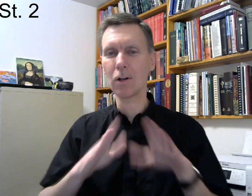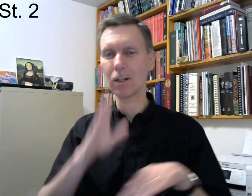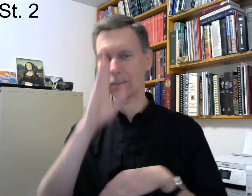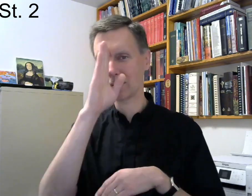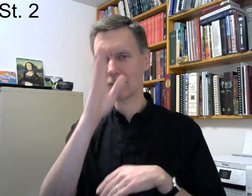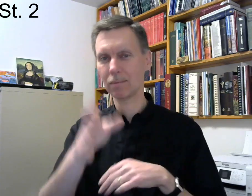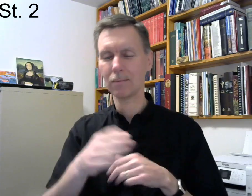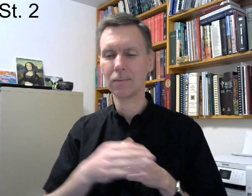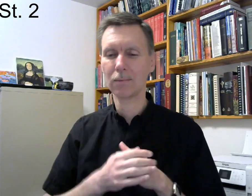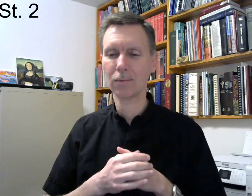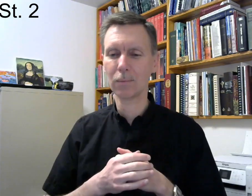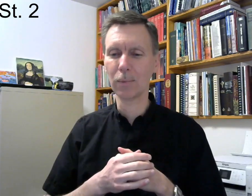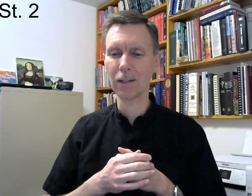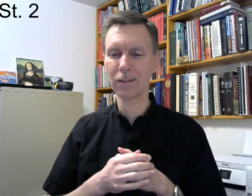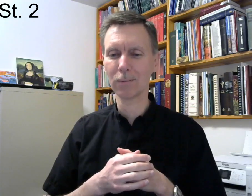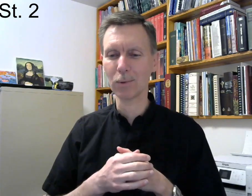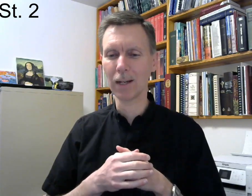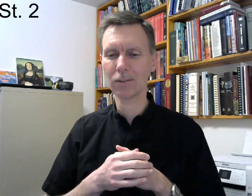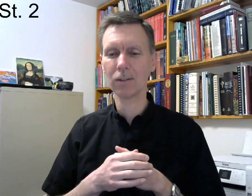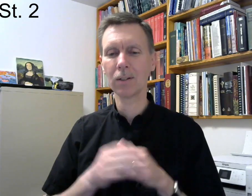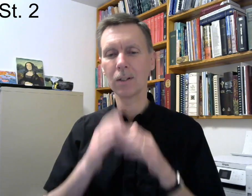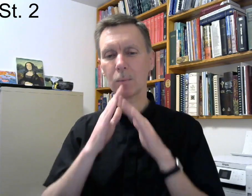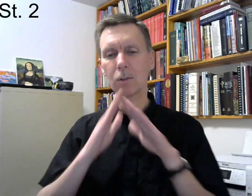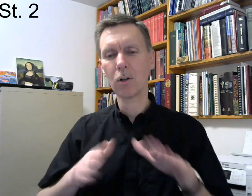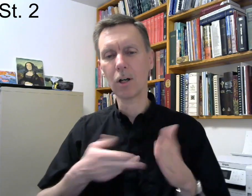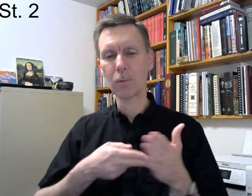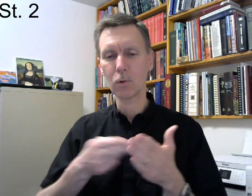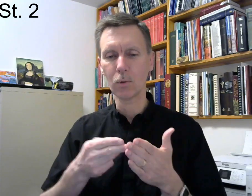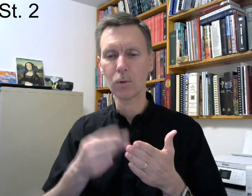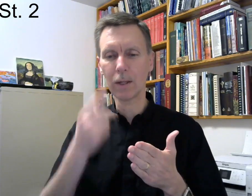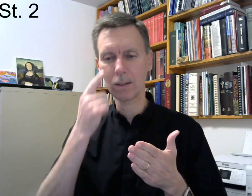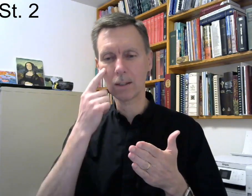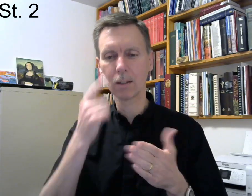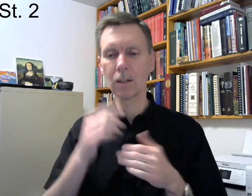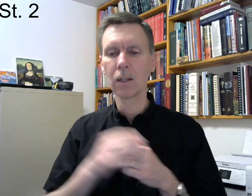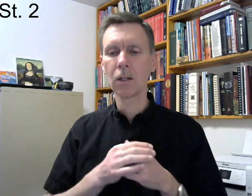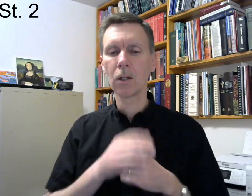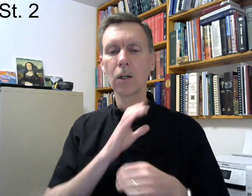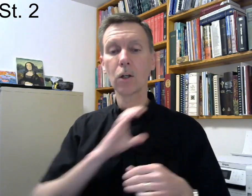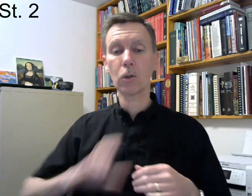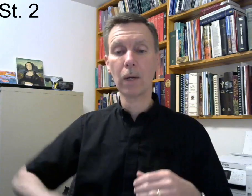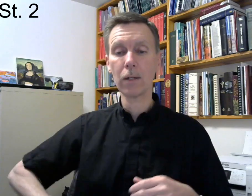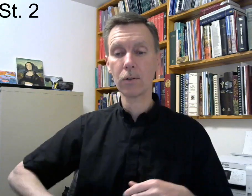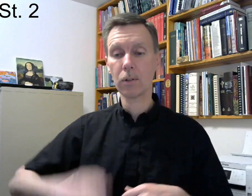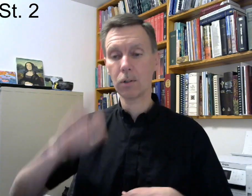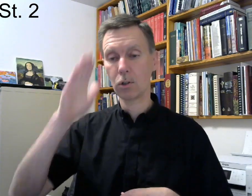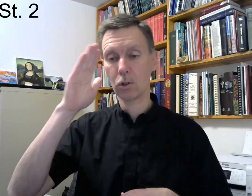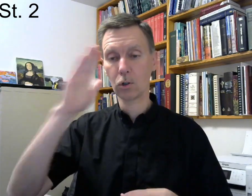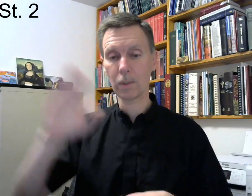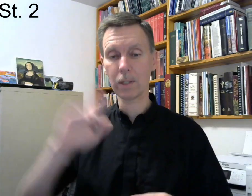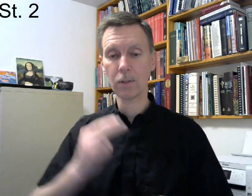and blunt, correct, but calm and true, I think. Christ greets